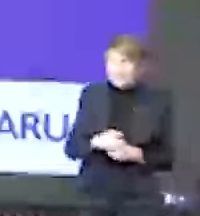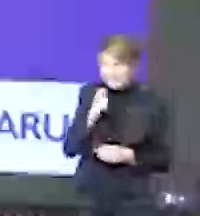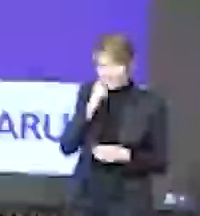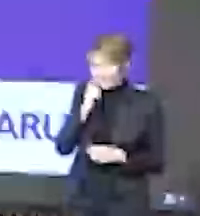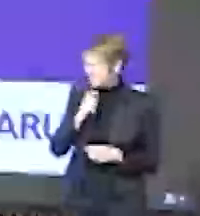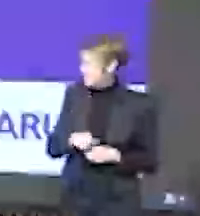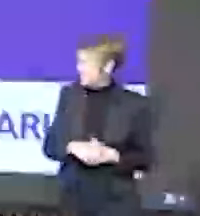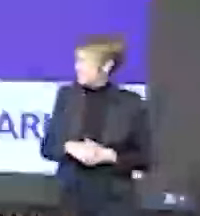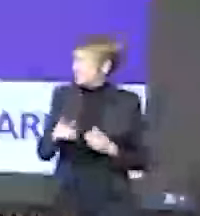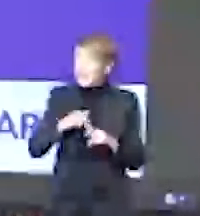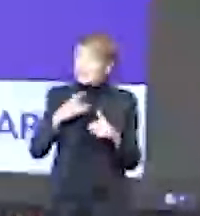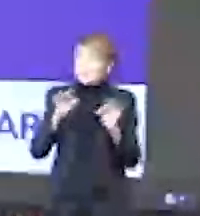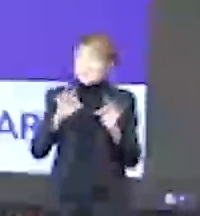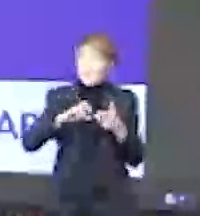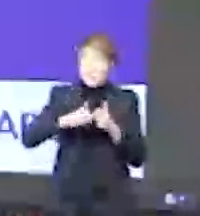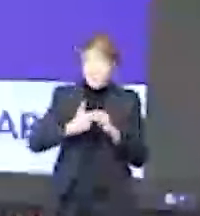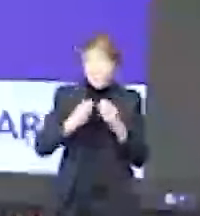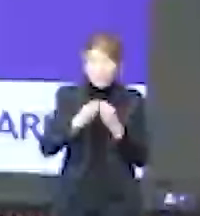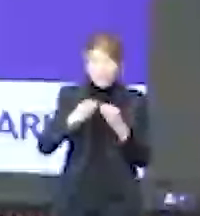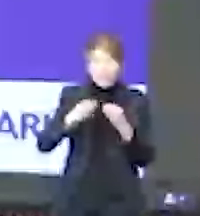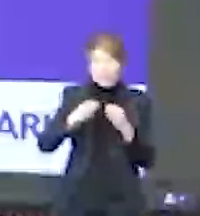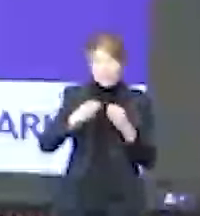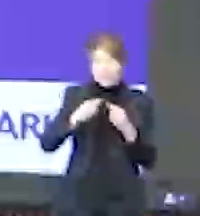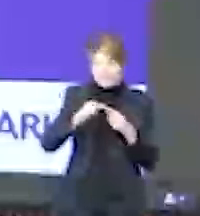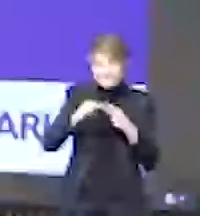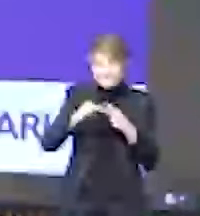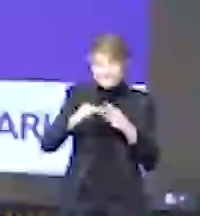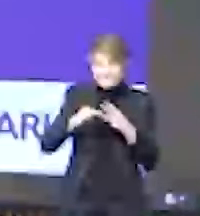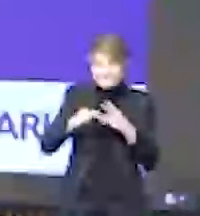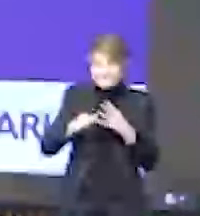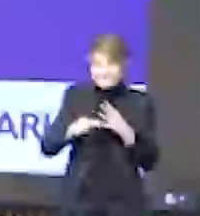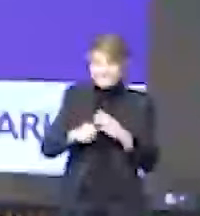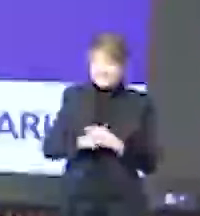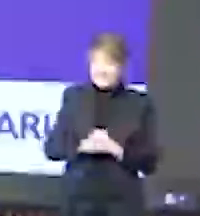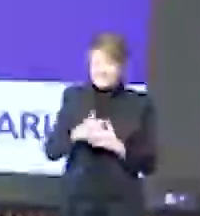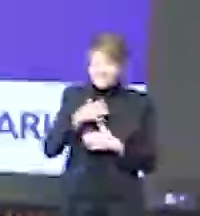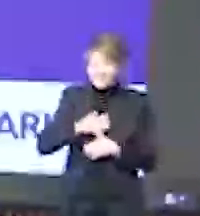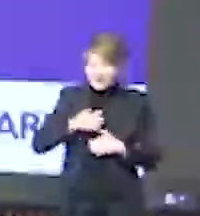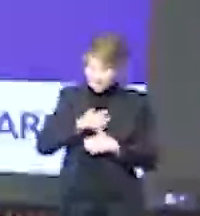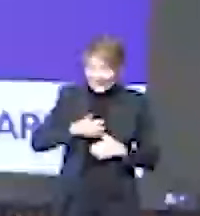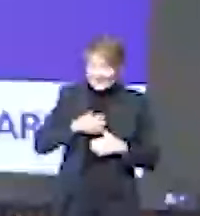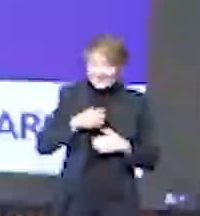particular problem with X, Y or Z. It's so frustrating that these people don't talk to these people.